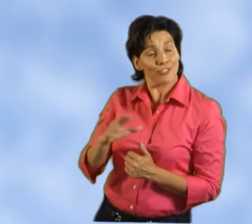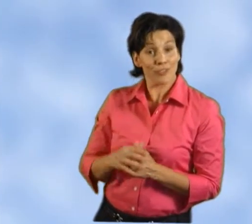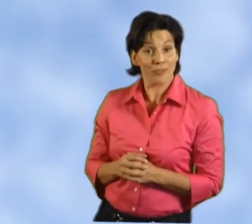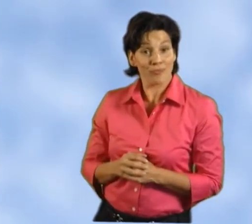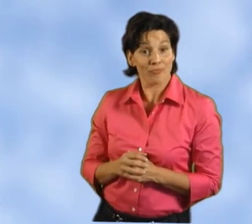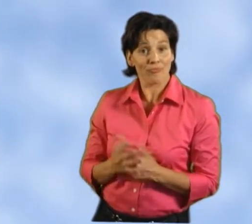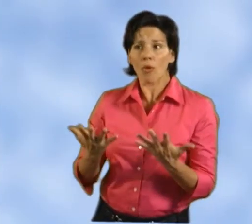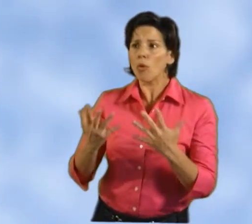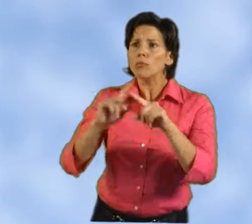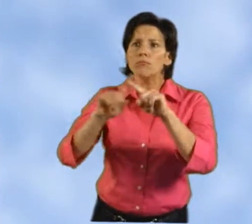treatment,